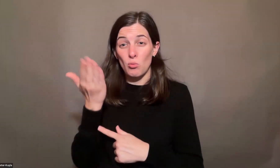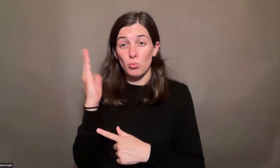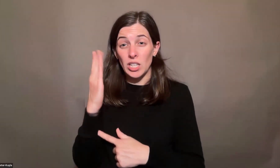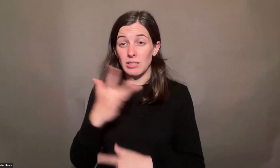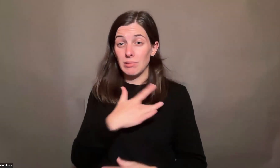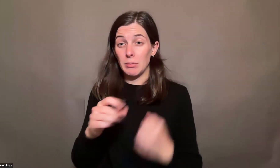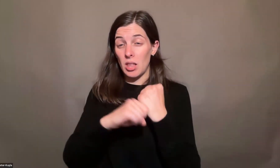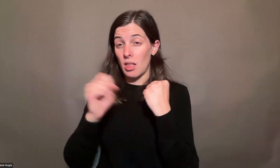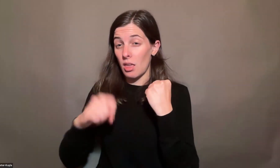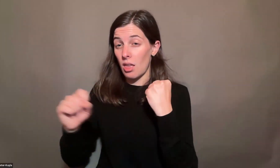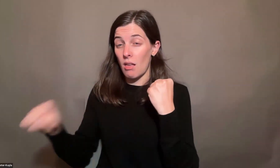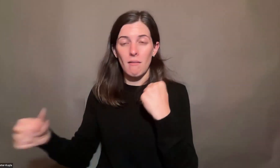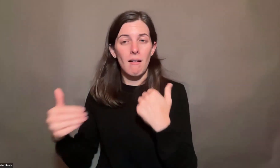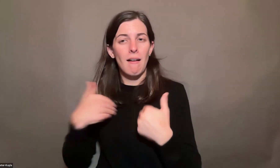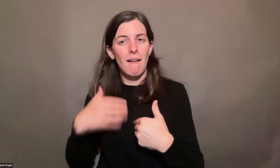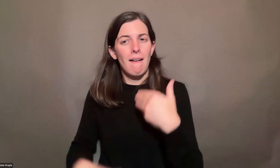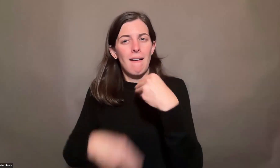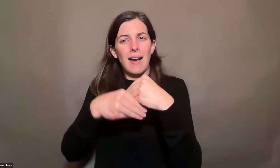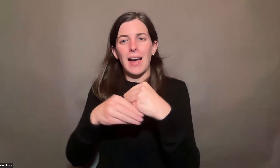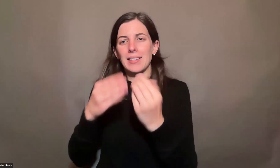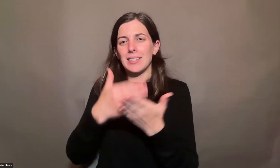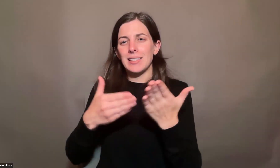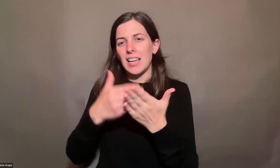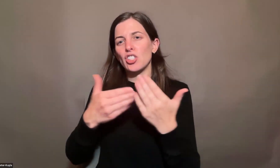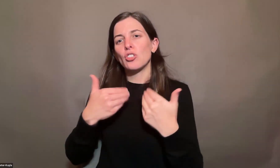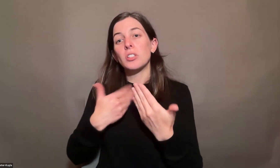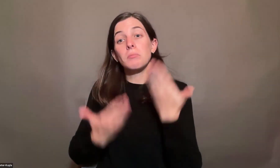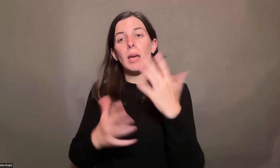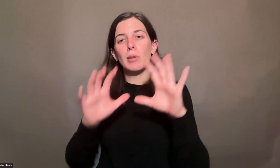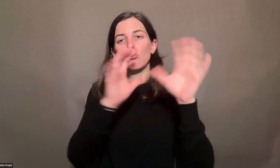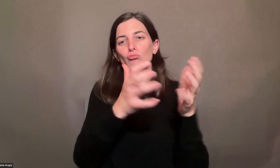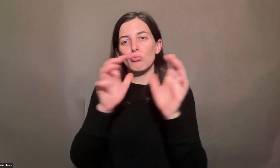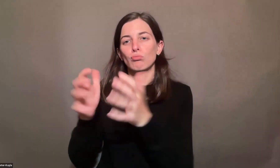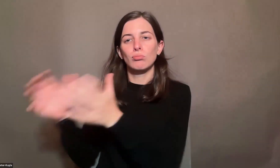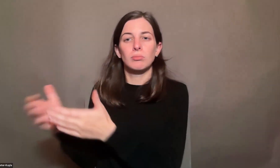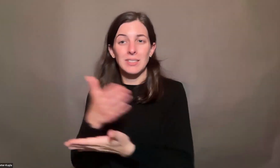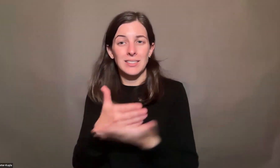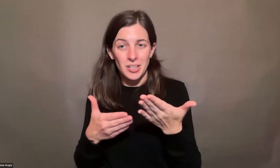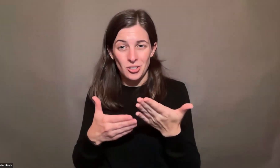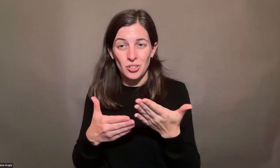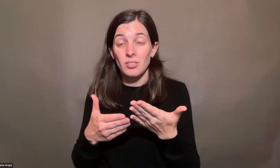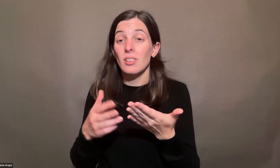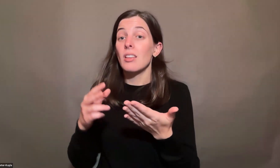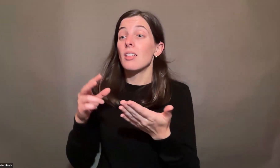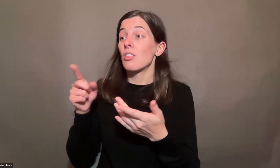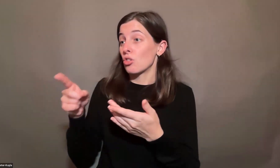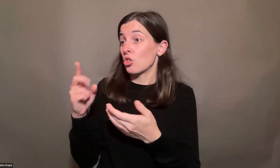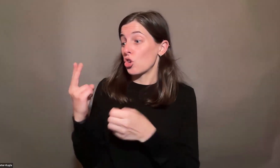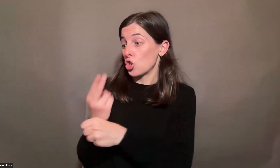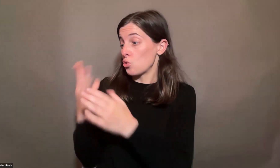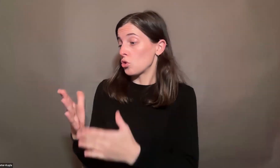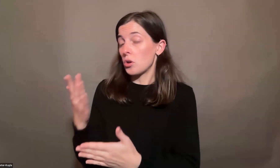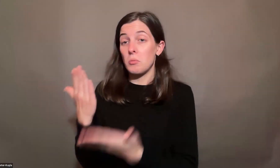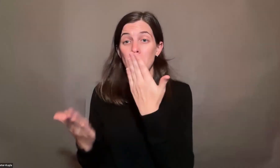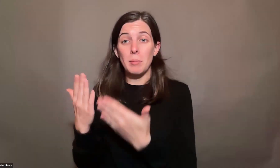way to split the information into several different topic areas. And again, the user can then navigate to the bits that they maybe want to read more about or